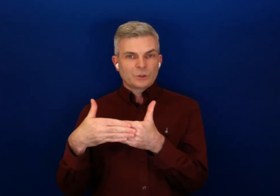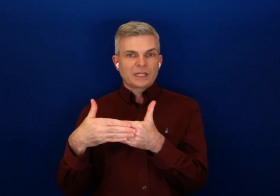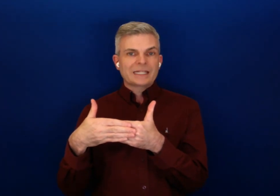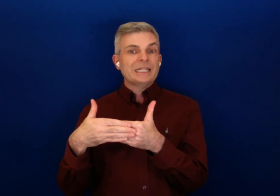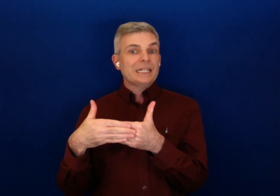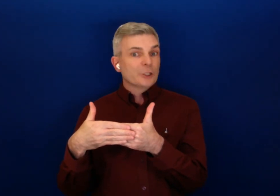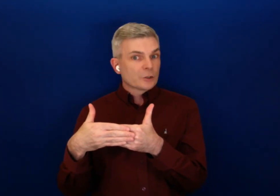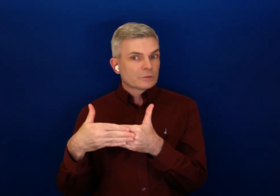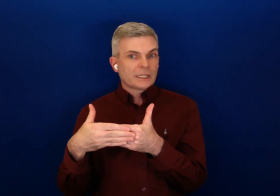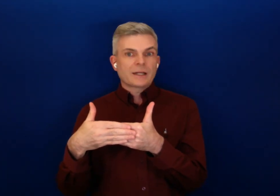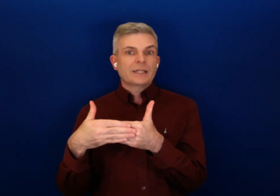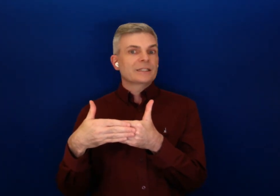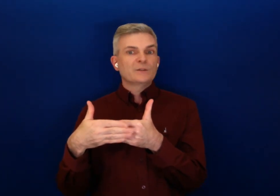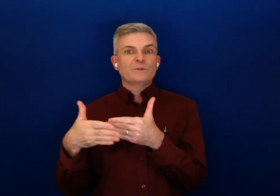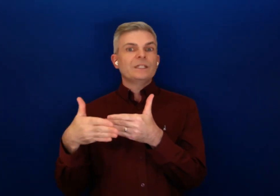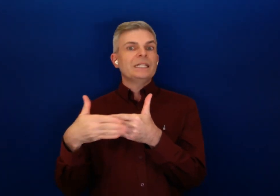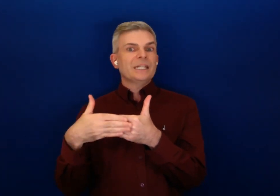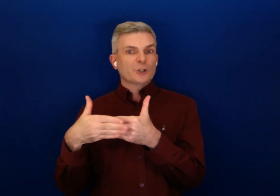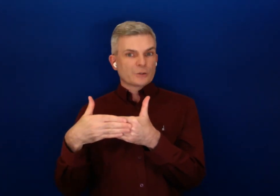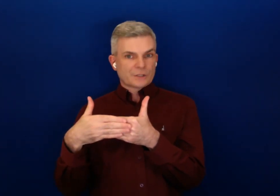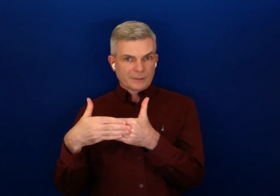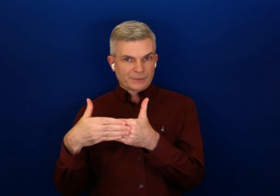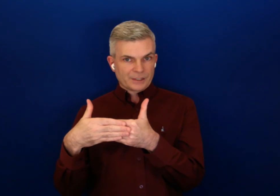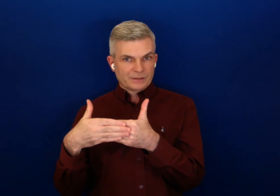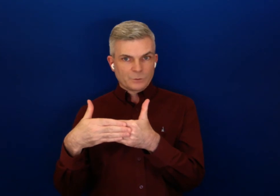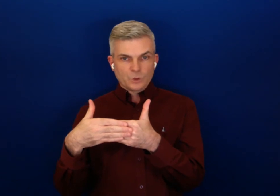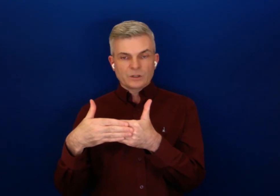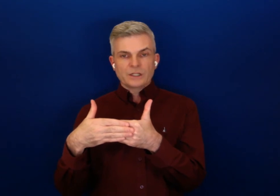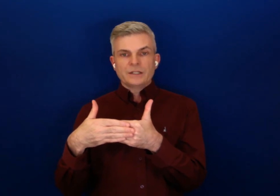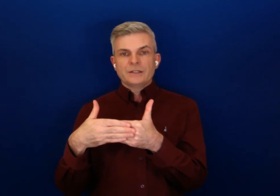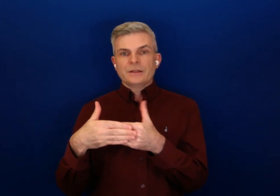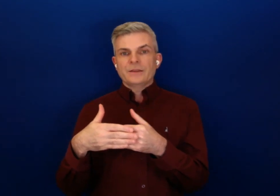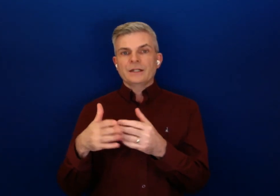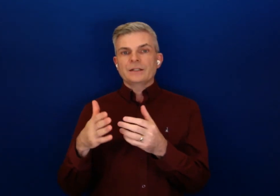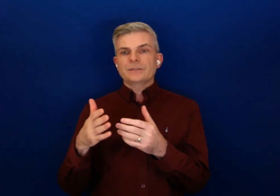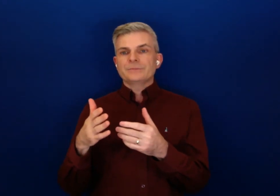like near, like I live near something, or the